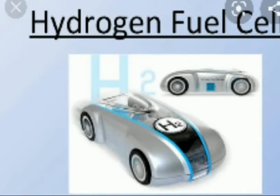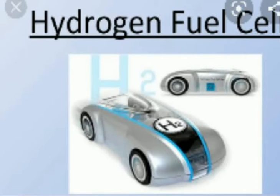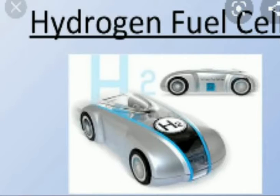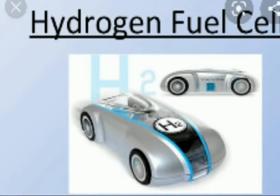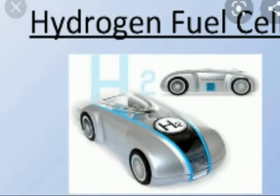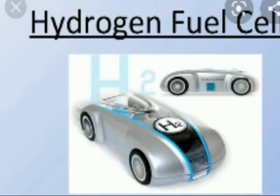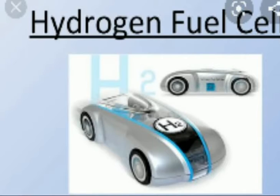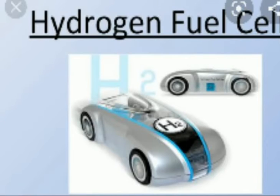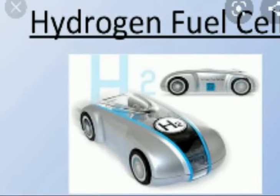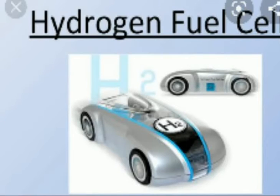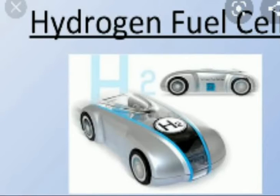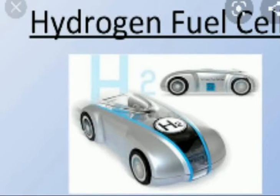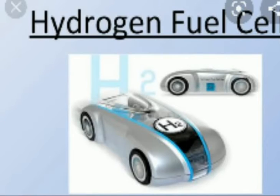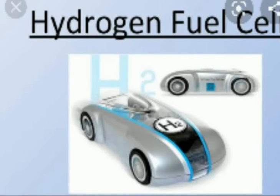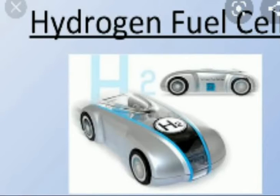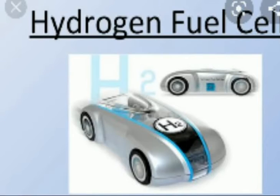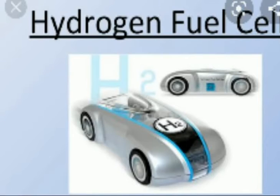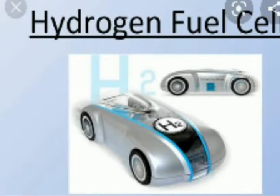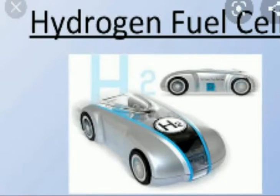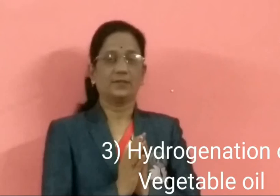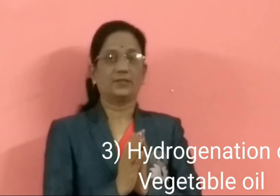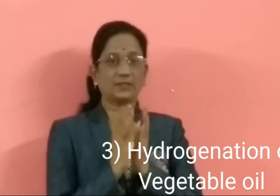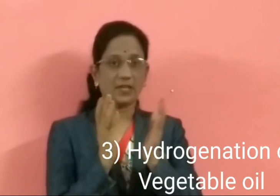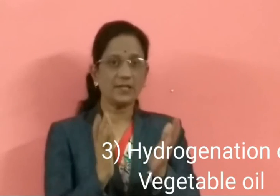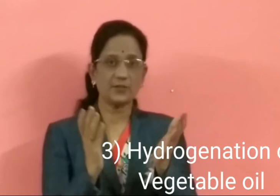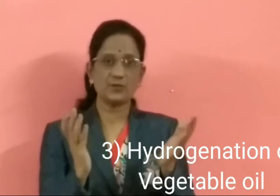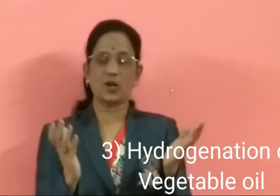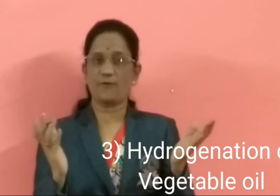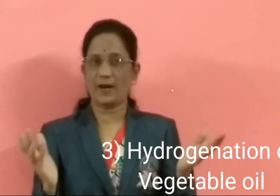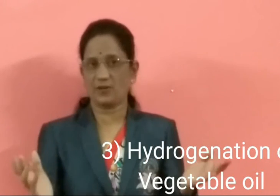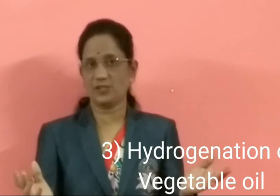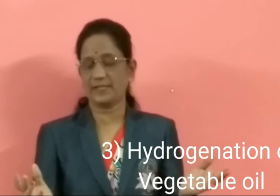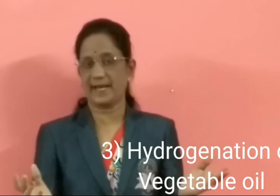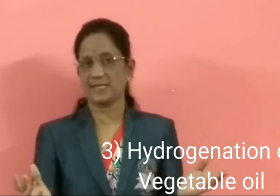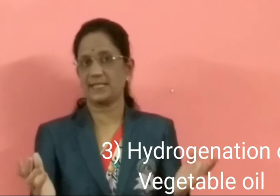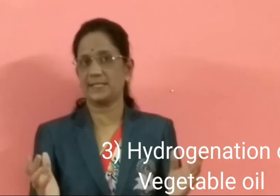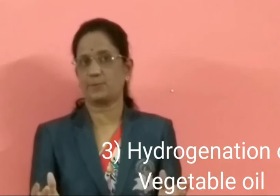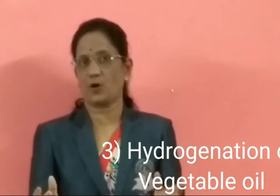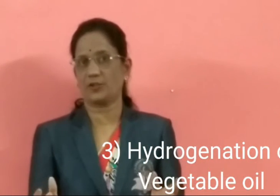hydrogen is a pollution-free fuel. The third use of hydrogen gas is for the